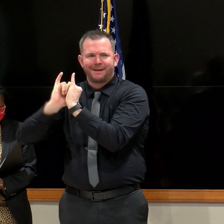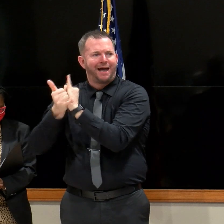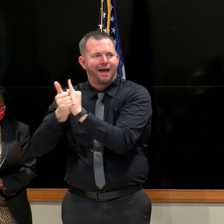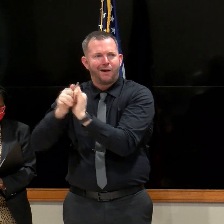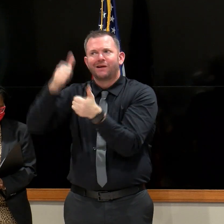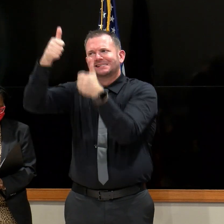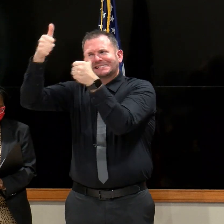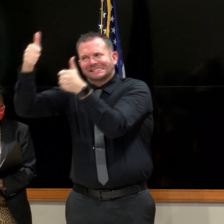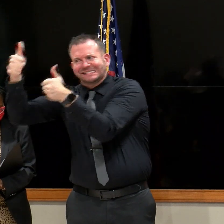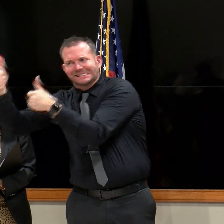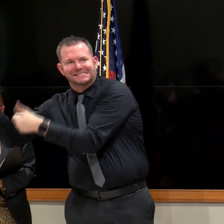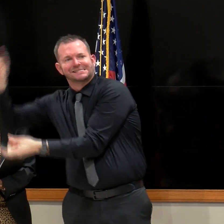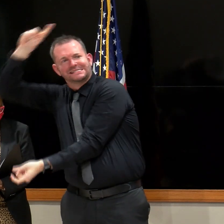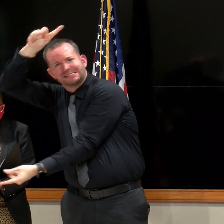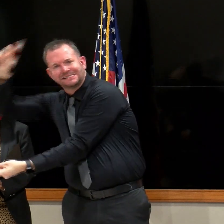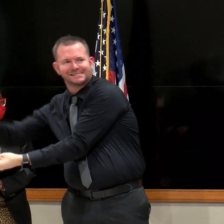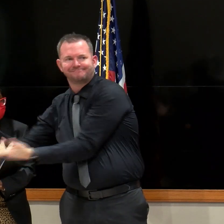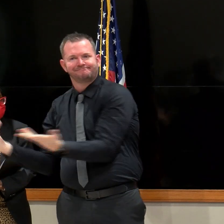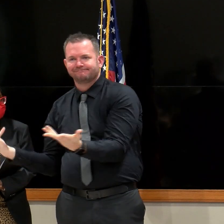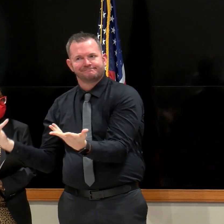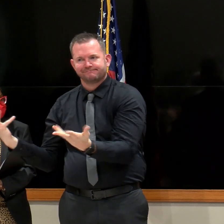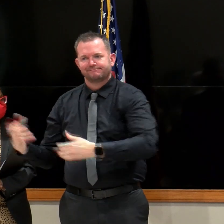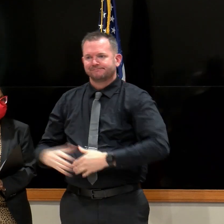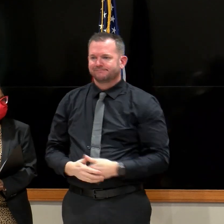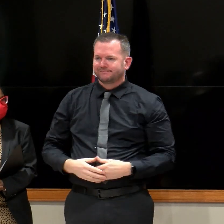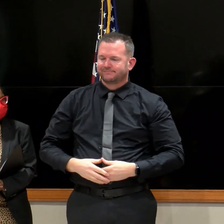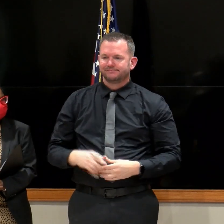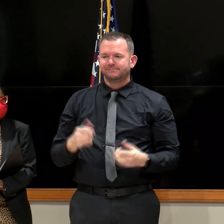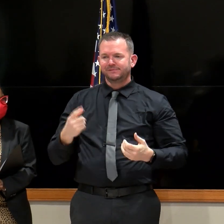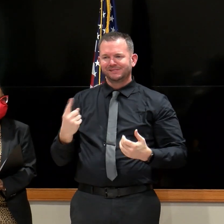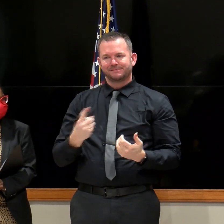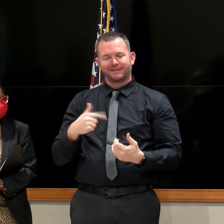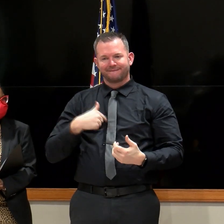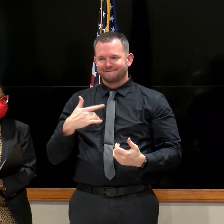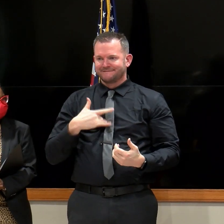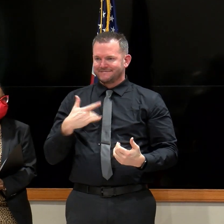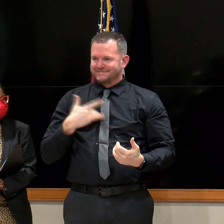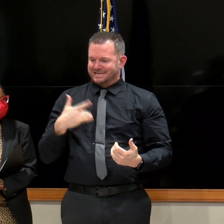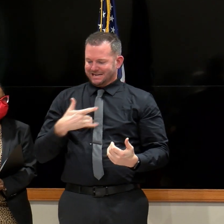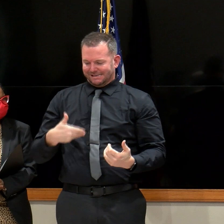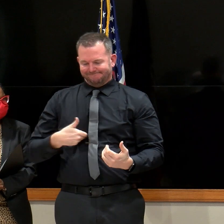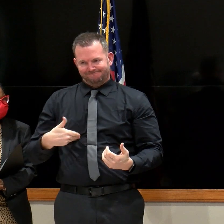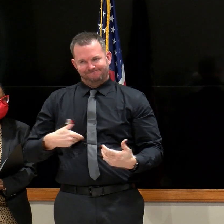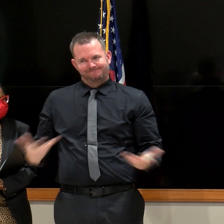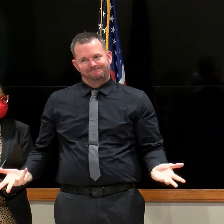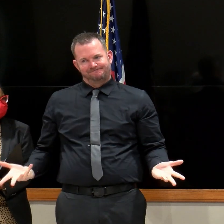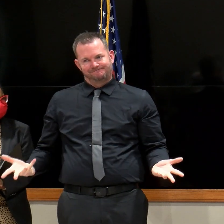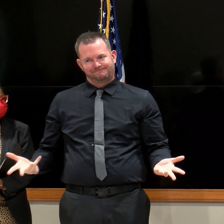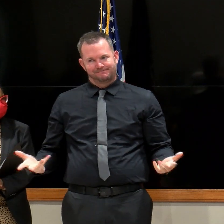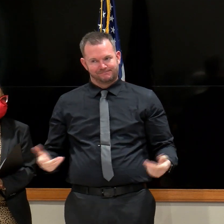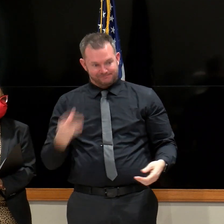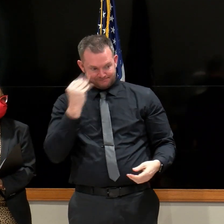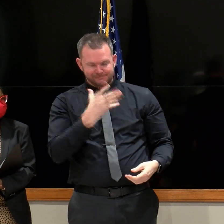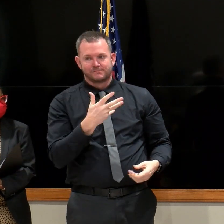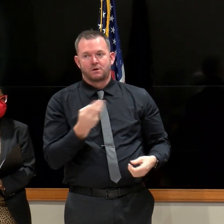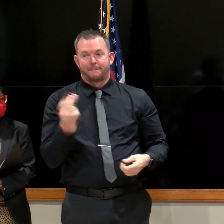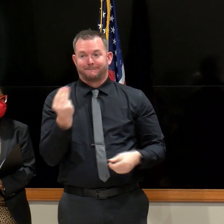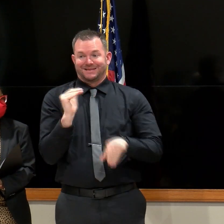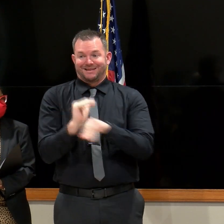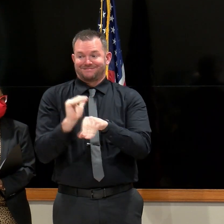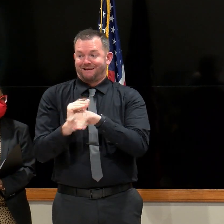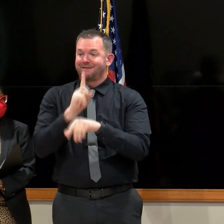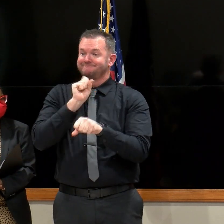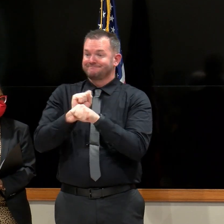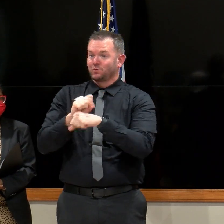touch on something that I find disturbing. Monday night, as judges, I was telling you, Monday night, a man entered a bar, the